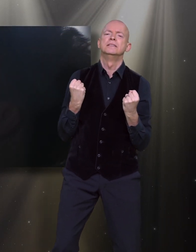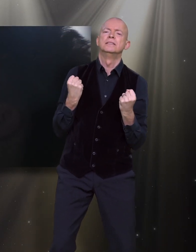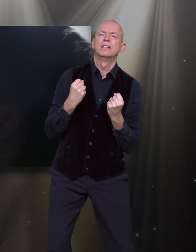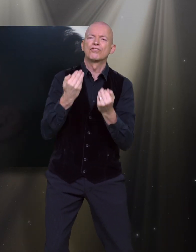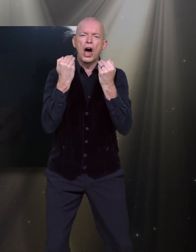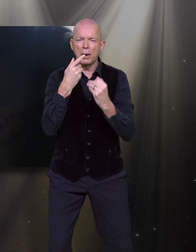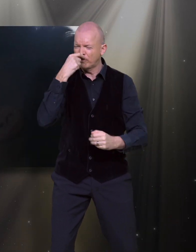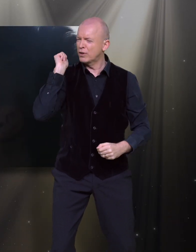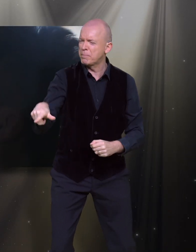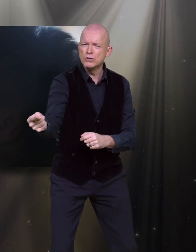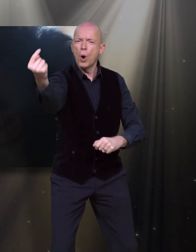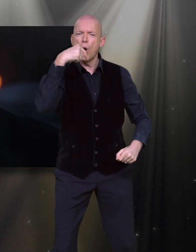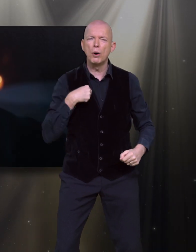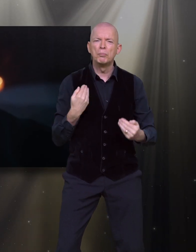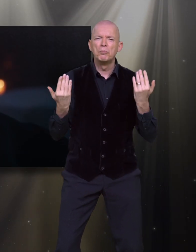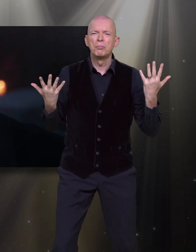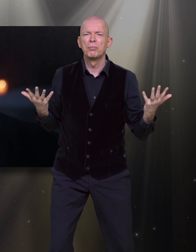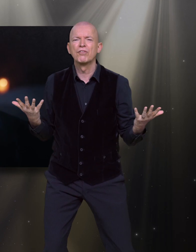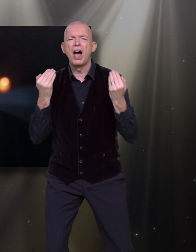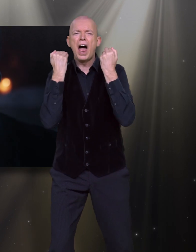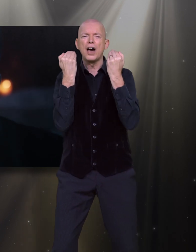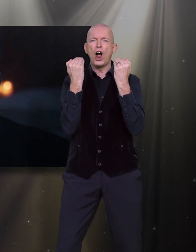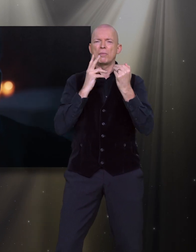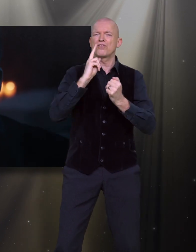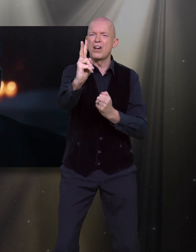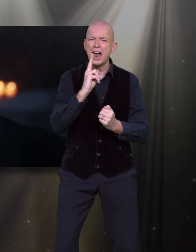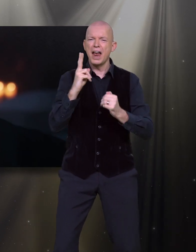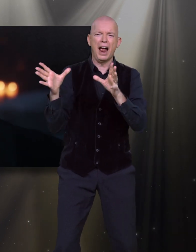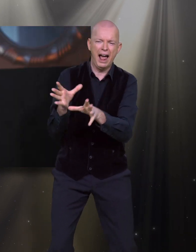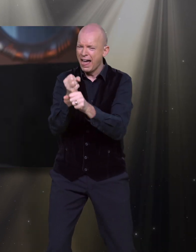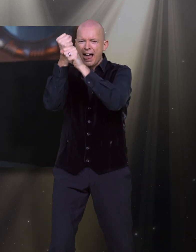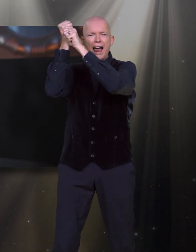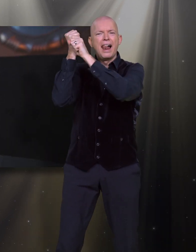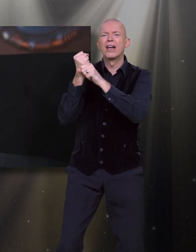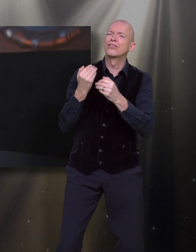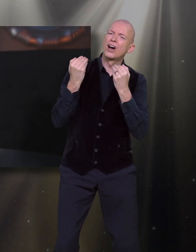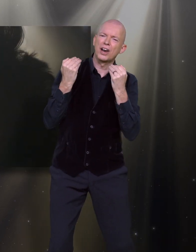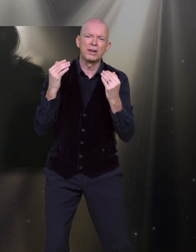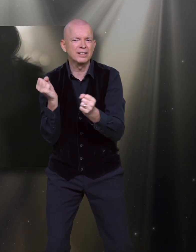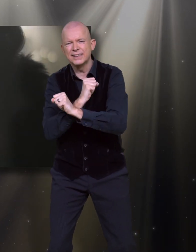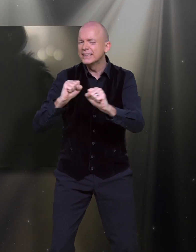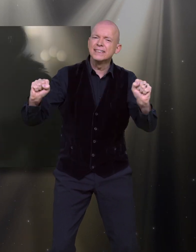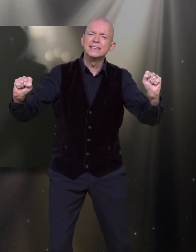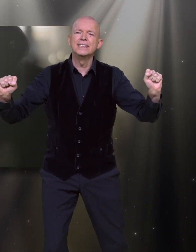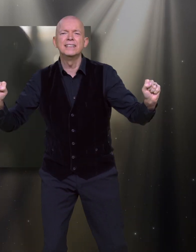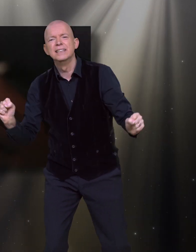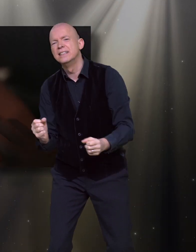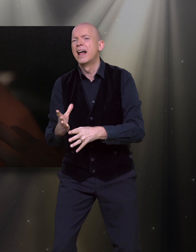Why'd you have to go and mess it up? Why'd you have to make what was unbreakable,